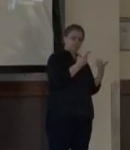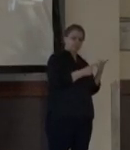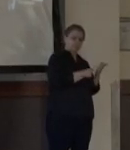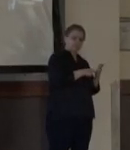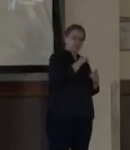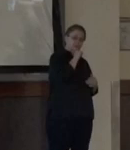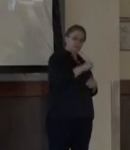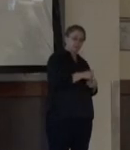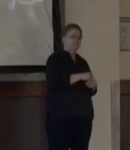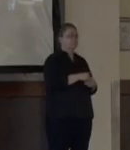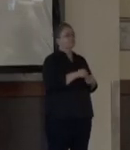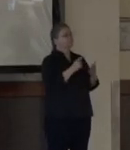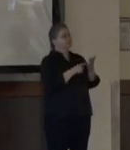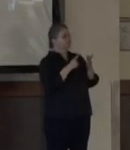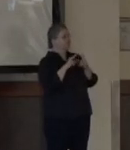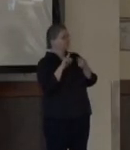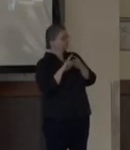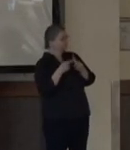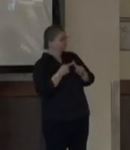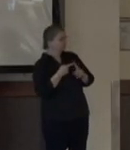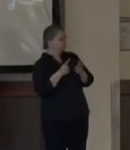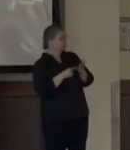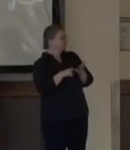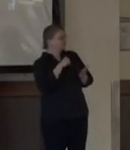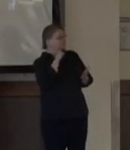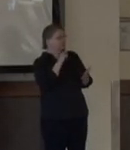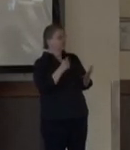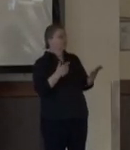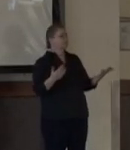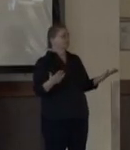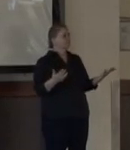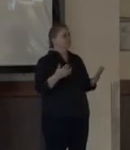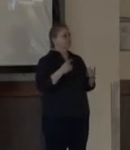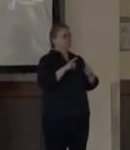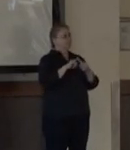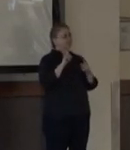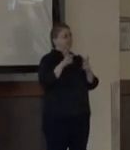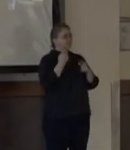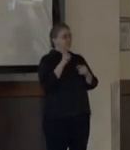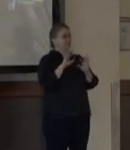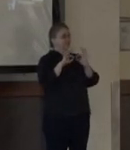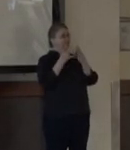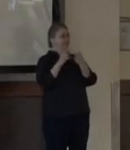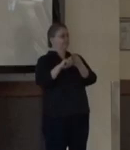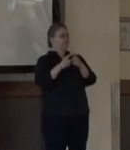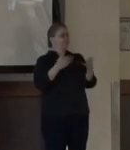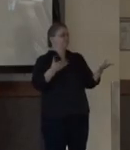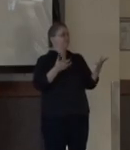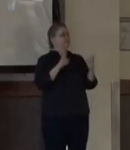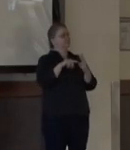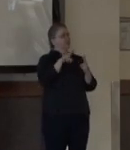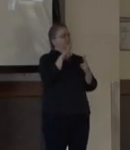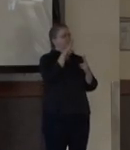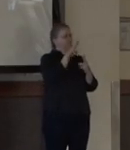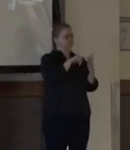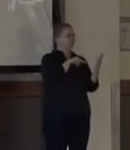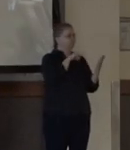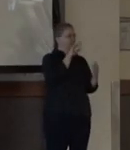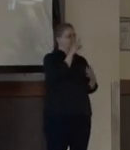wasn't. Sometimes it was friends, sometimes it wasn't. Sometimes it was just family friends, but it was a combination of all